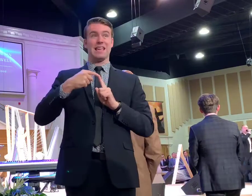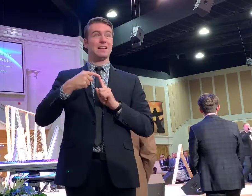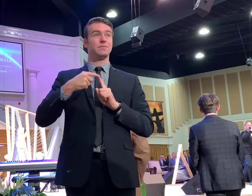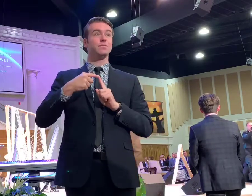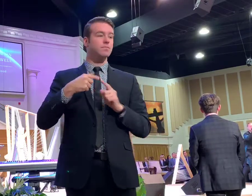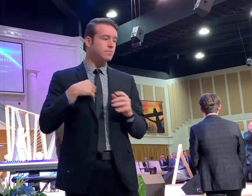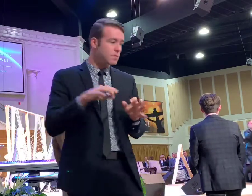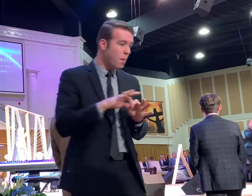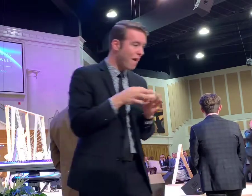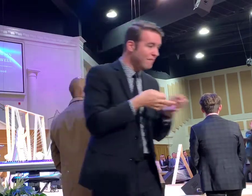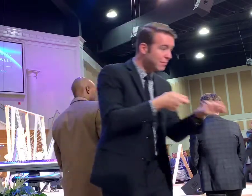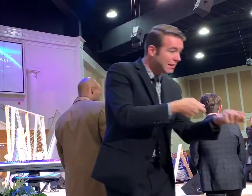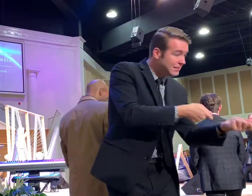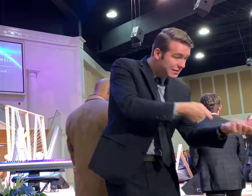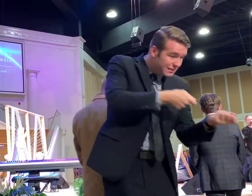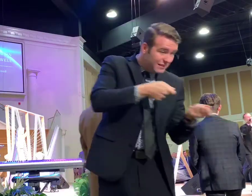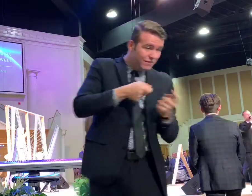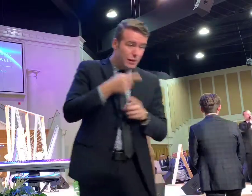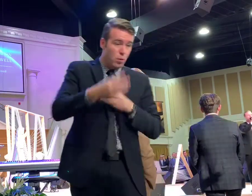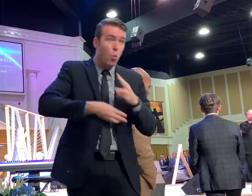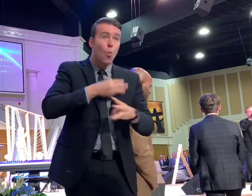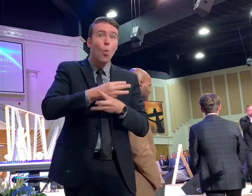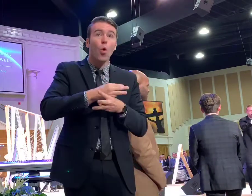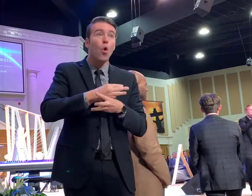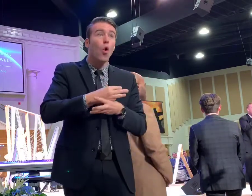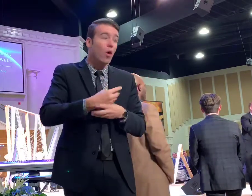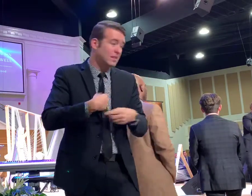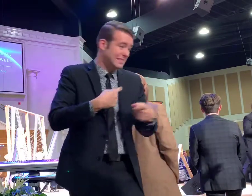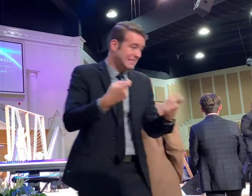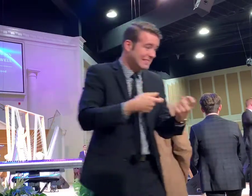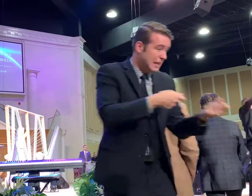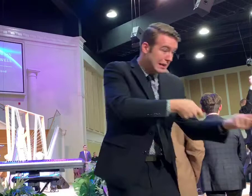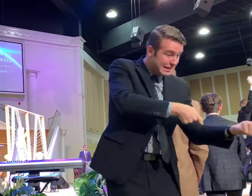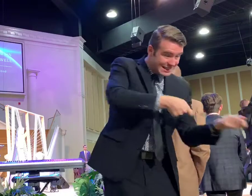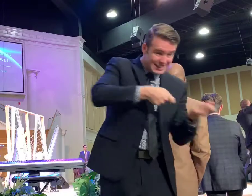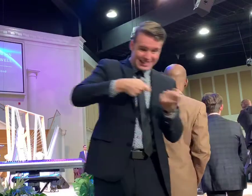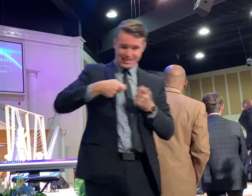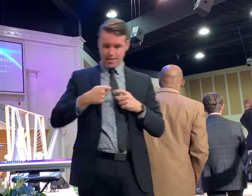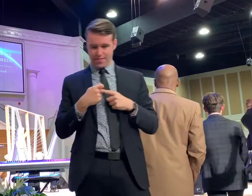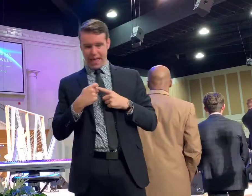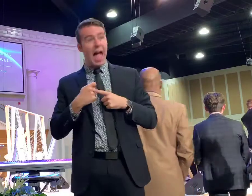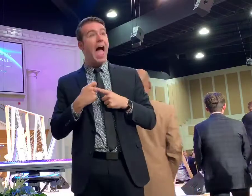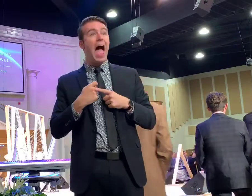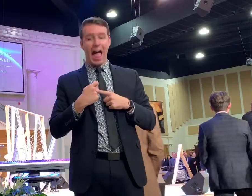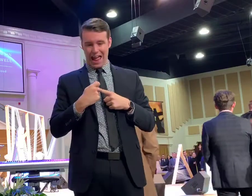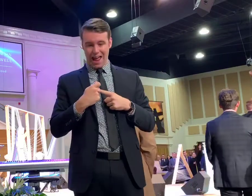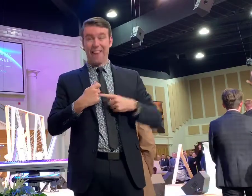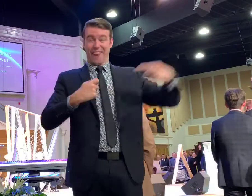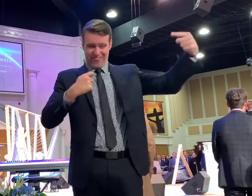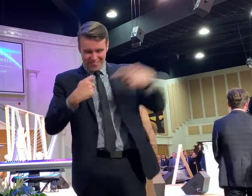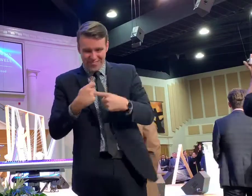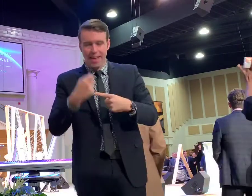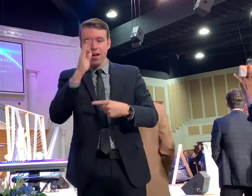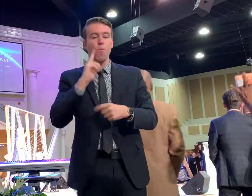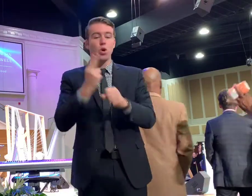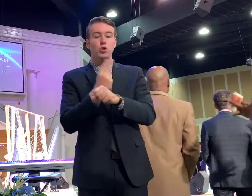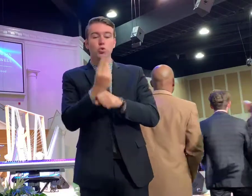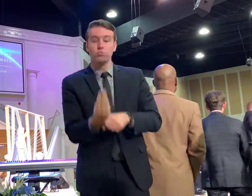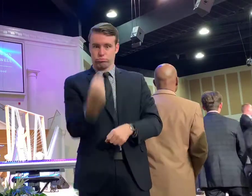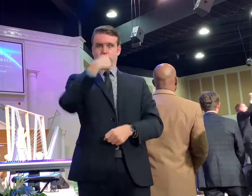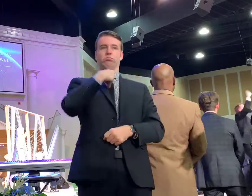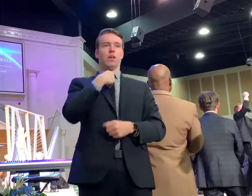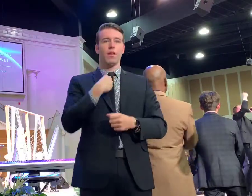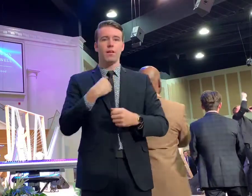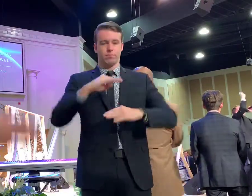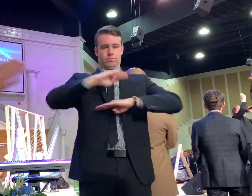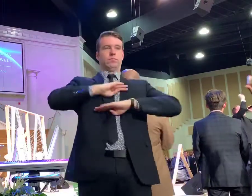your family out of the world? What brought you out of sin is the very thing that God's going to use